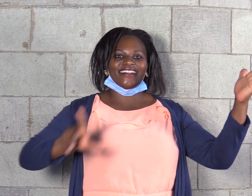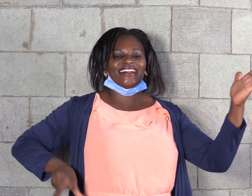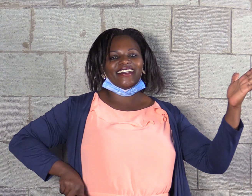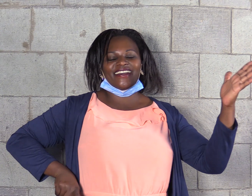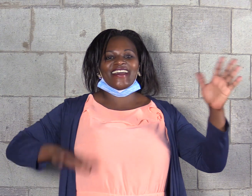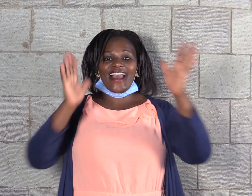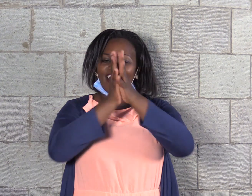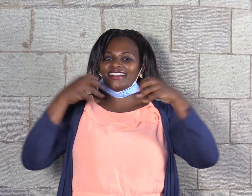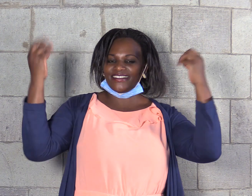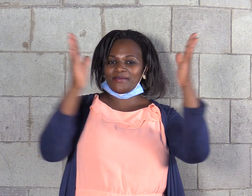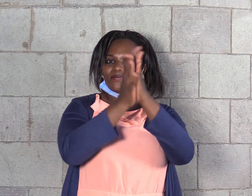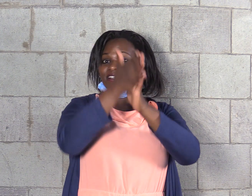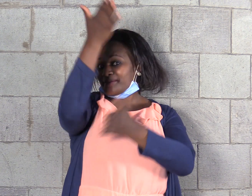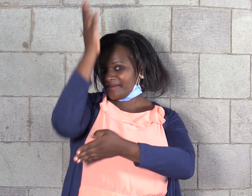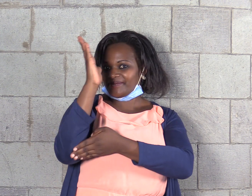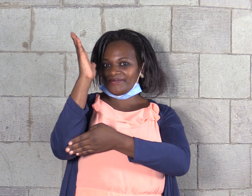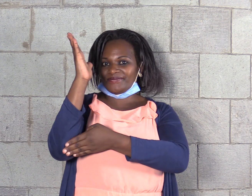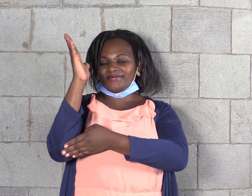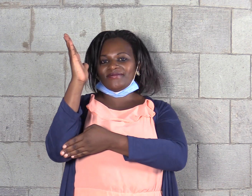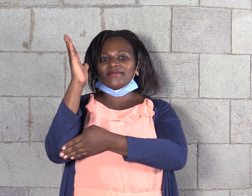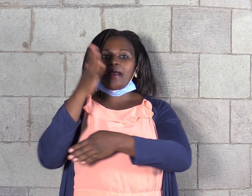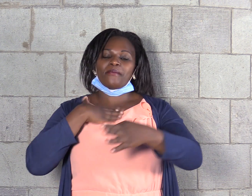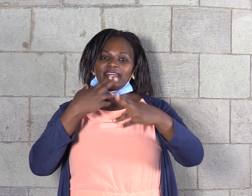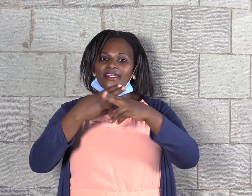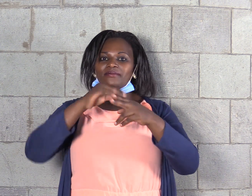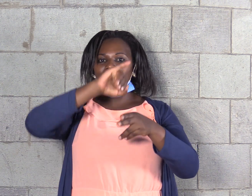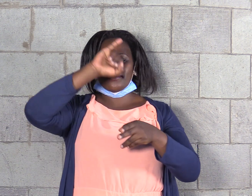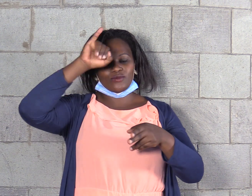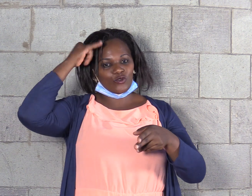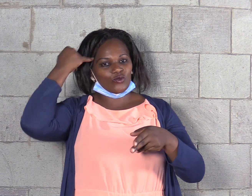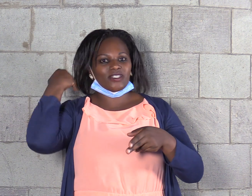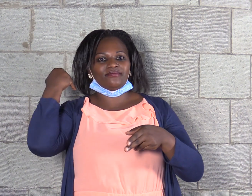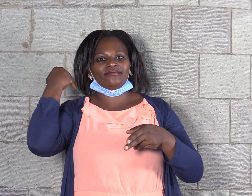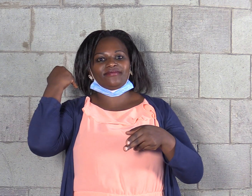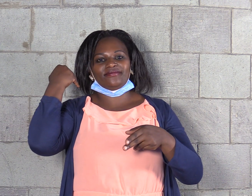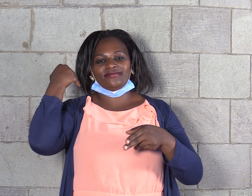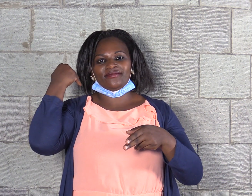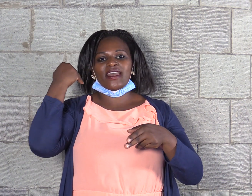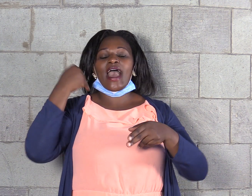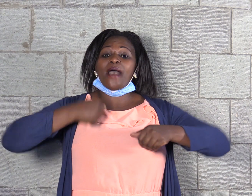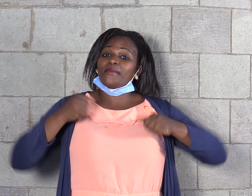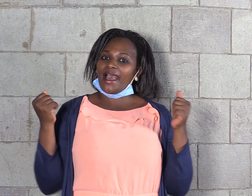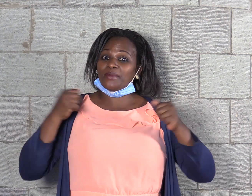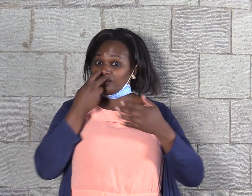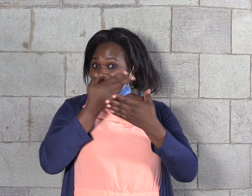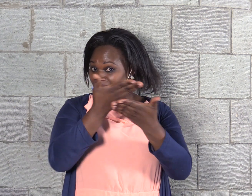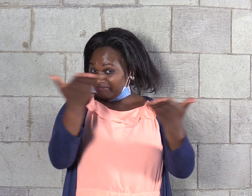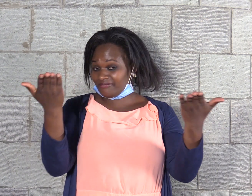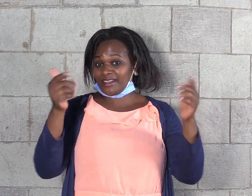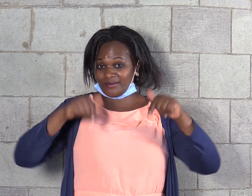Hallelujah, praise God. My name is Judy Kihumba. I'm so happy to see you this day. This